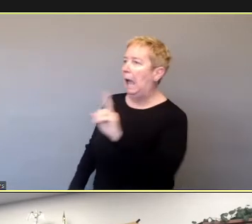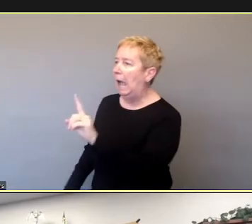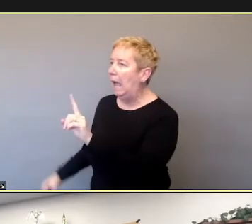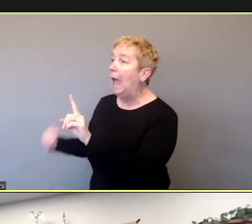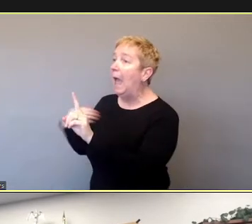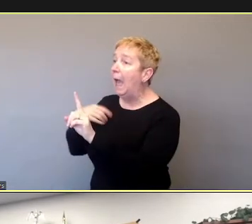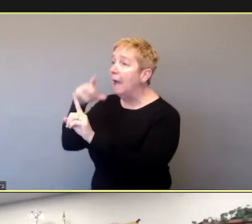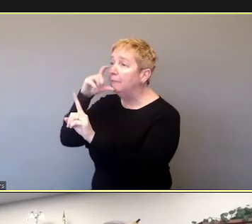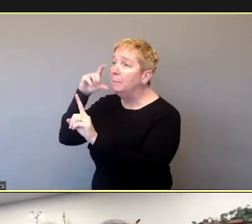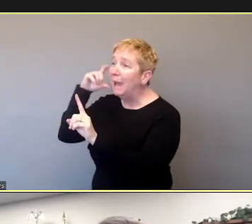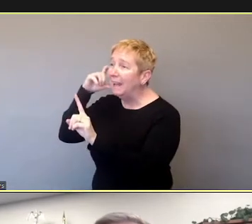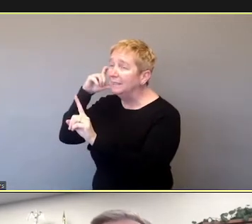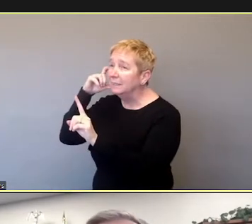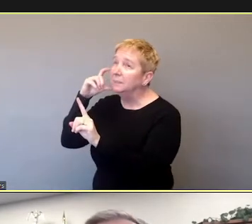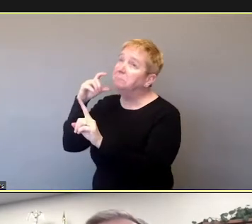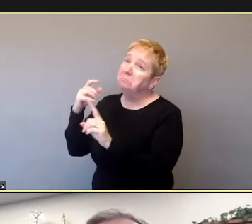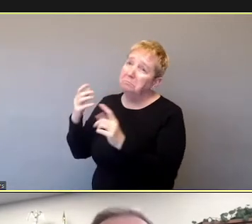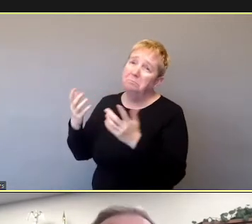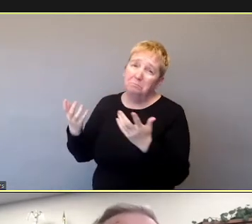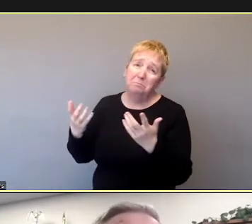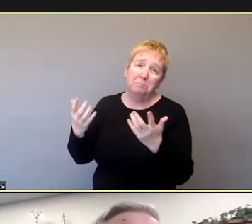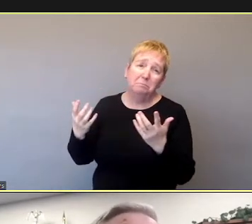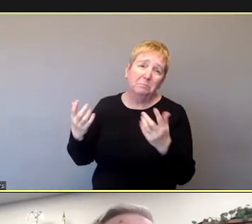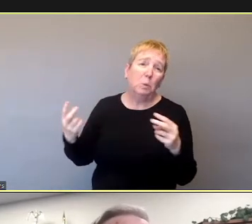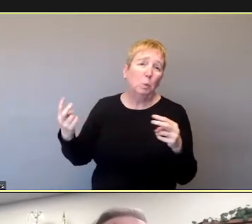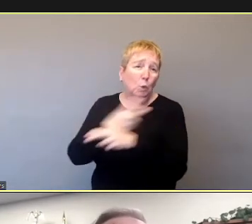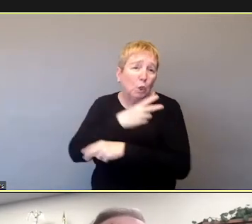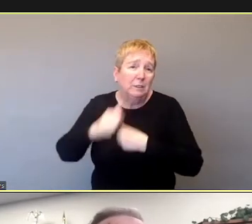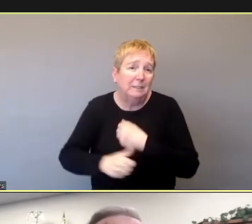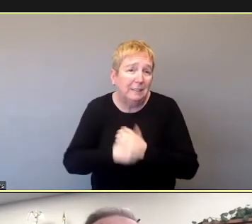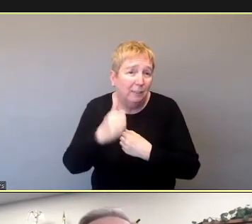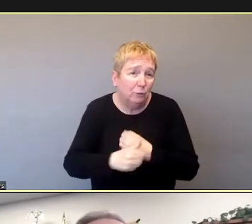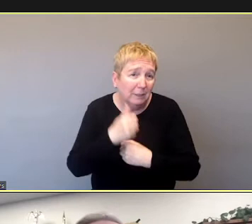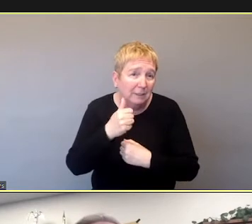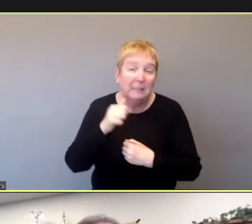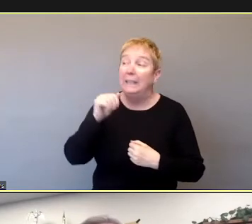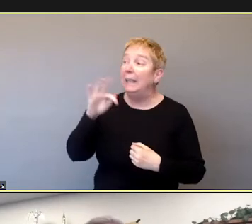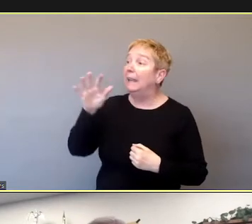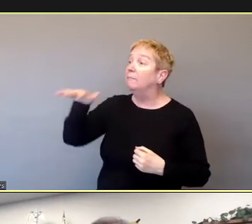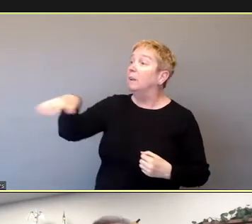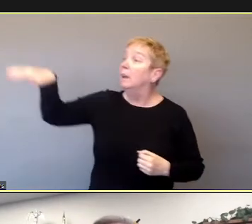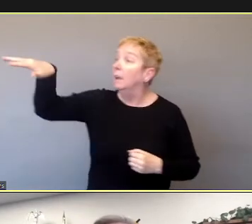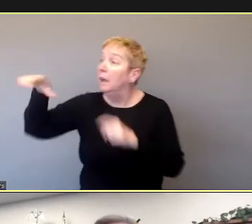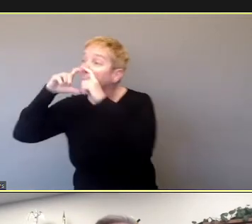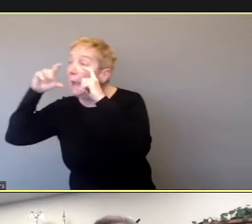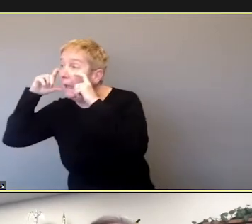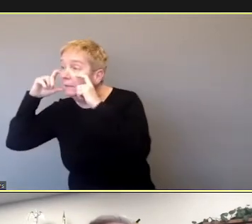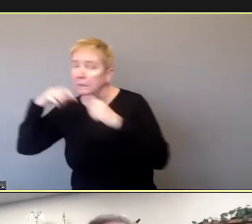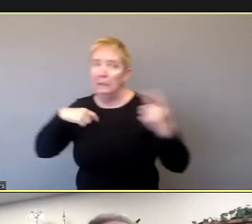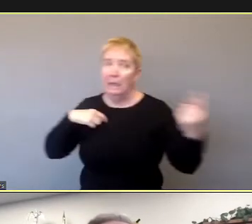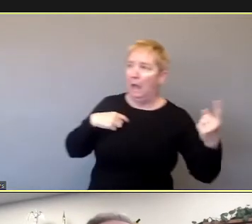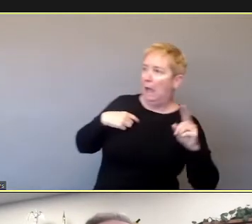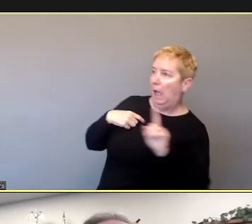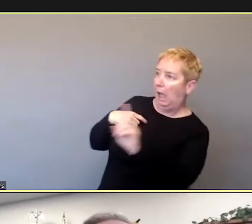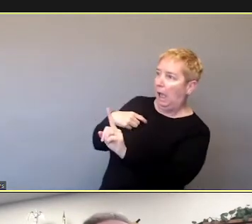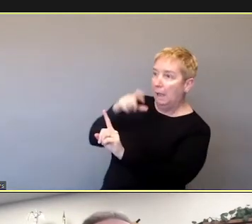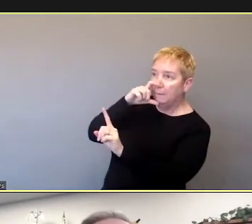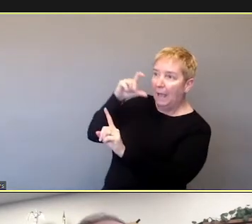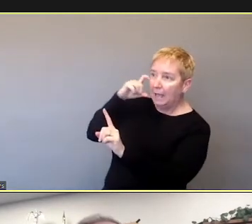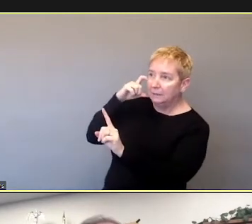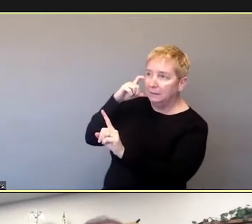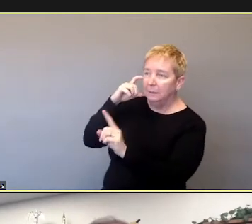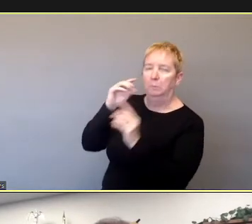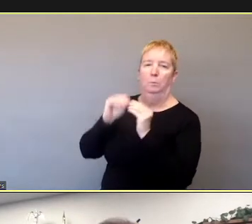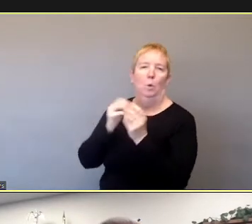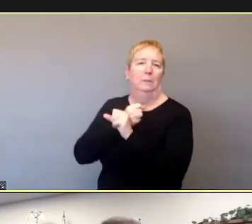they would have been going into a room where everyone was wearing a mask. So that's just obvious, I think. But I'm